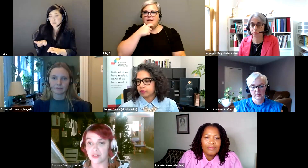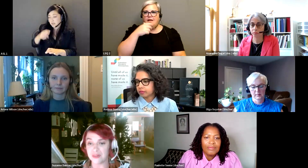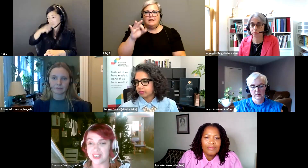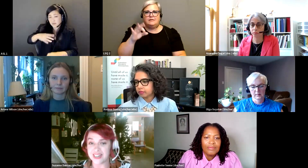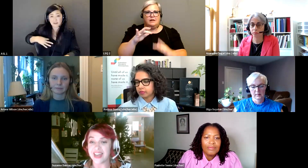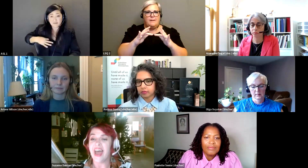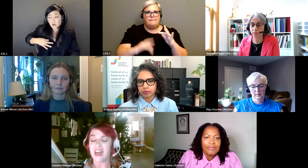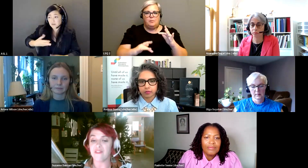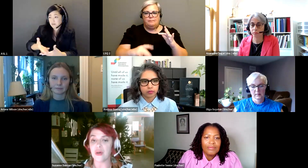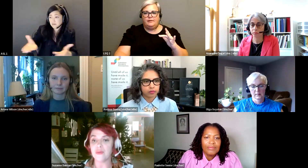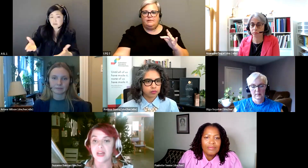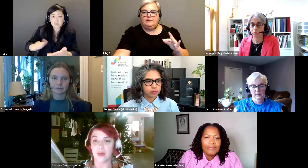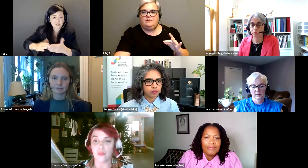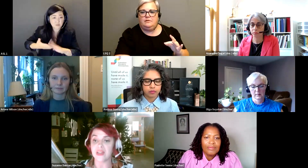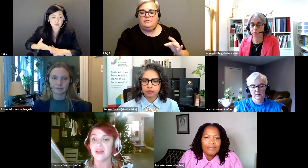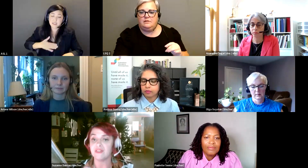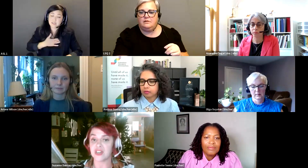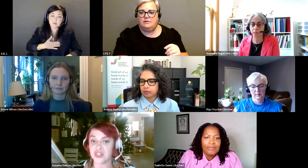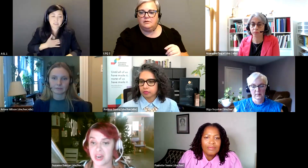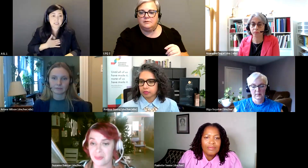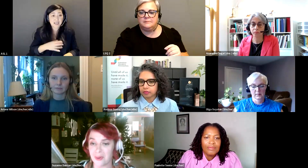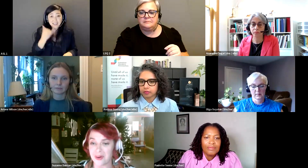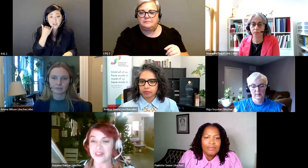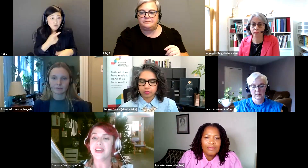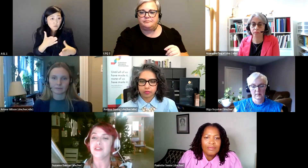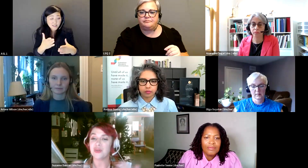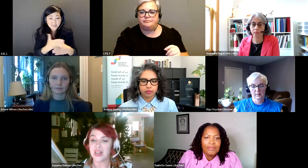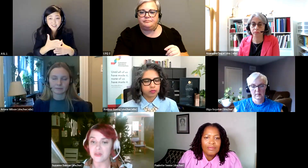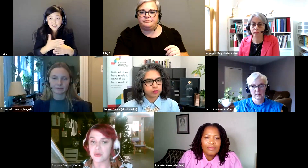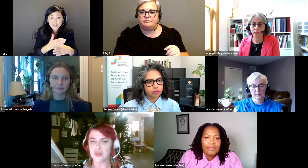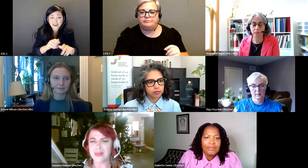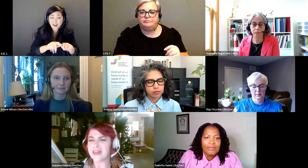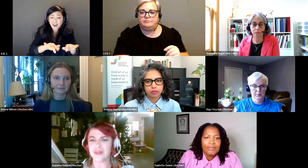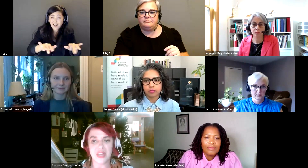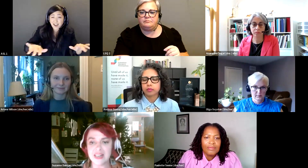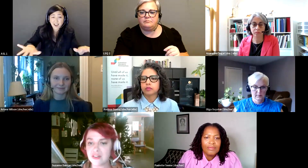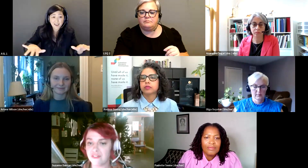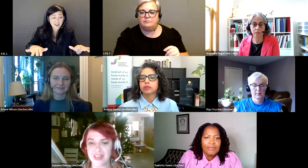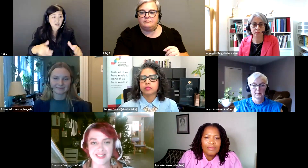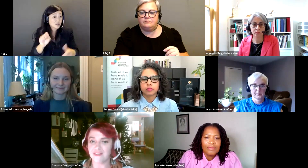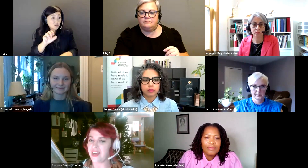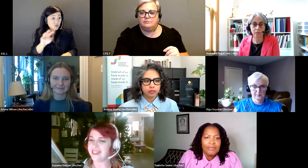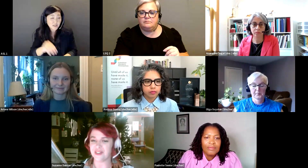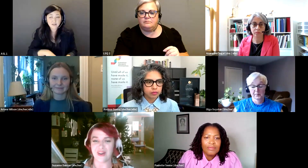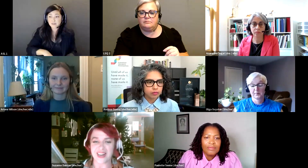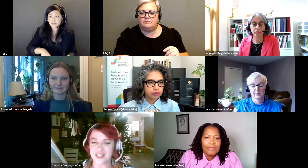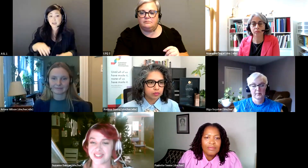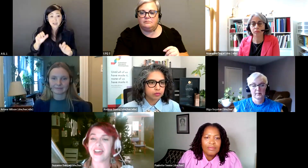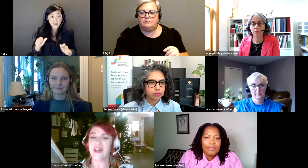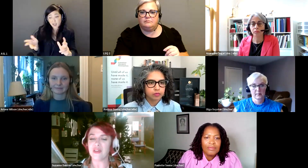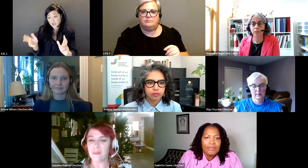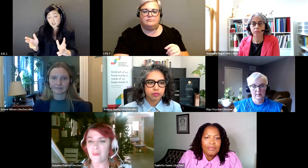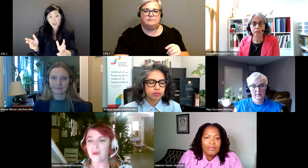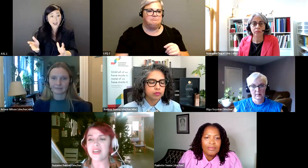in their communities. And for those that really love to share the word, do that on social media, do that in your face-to-face